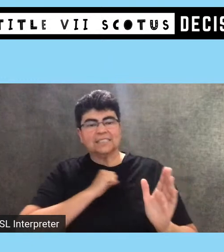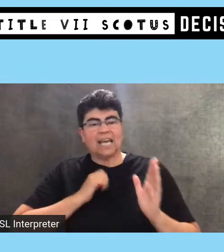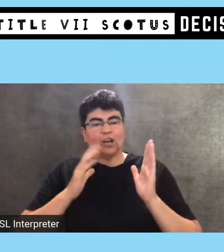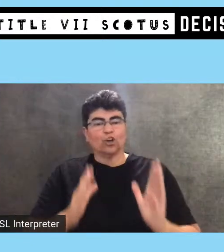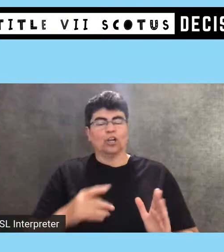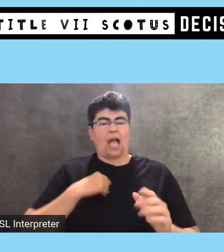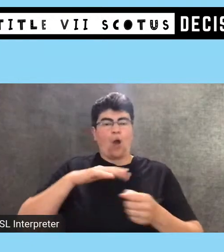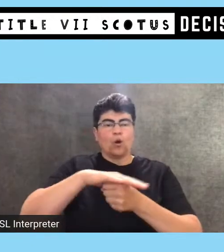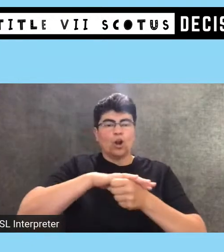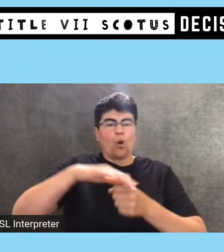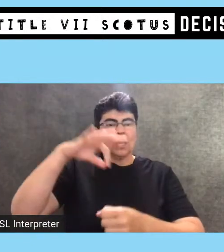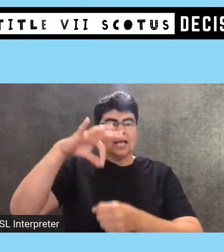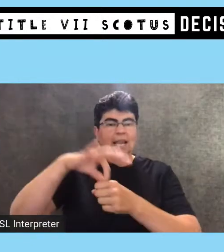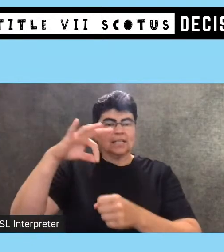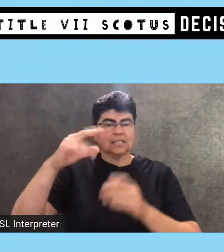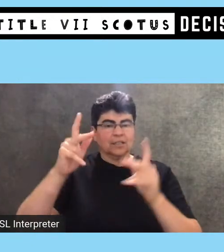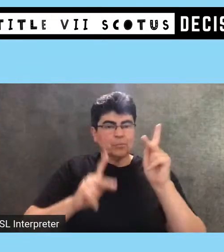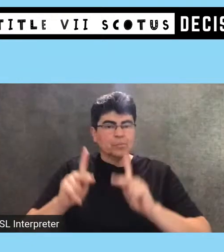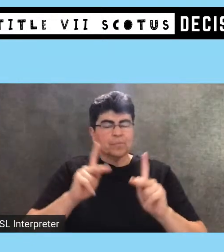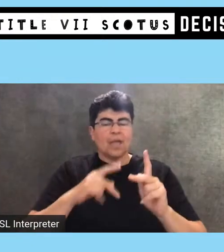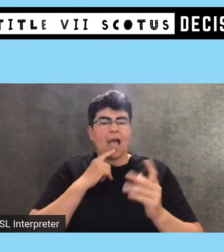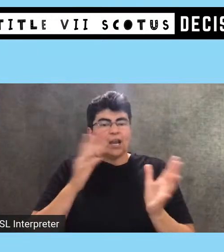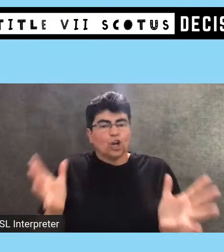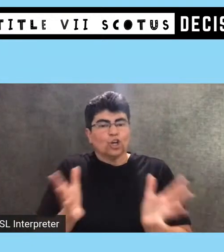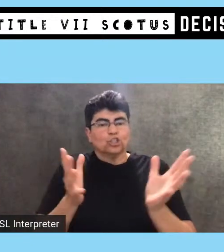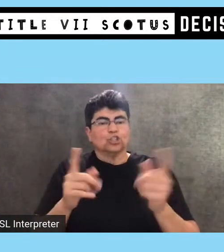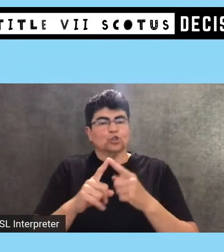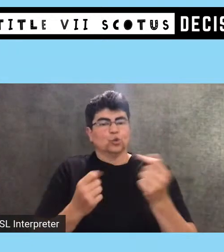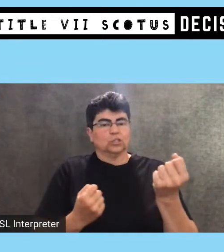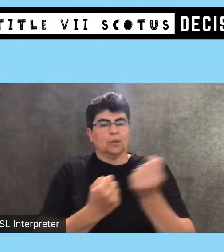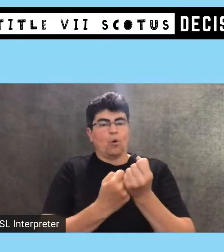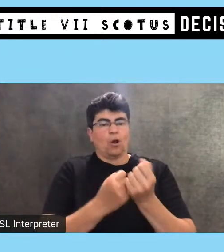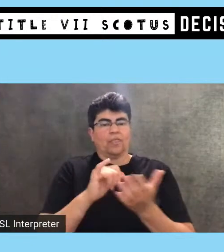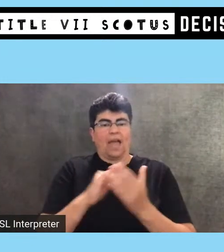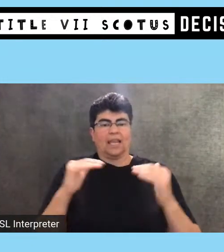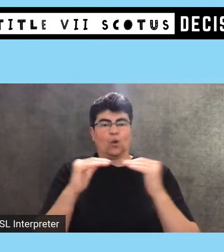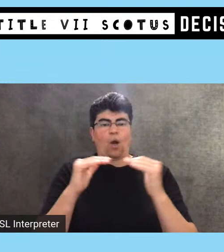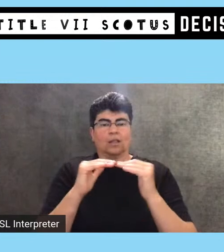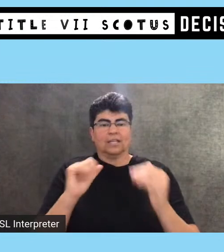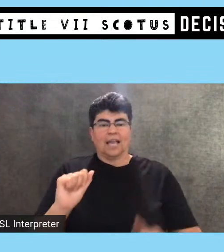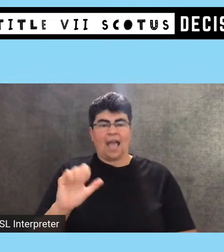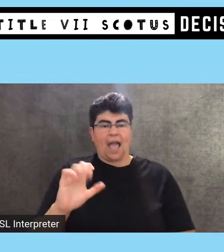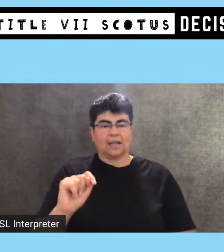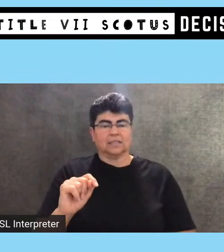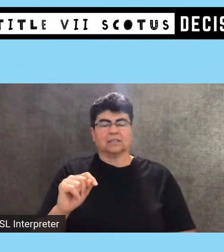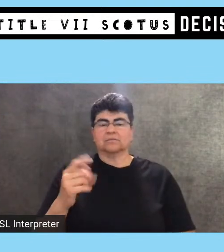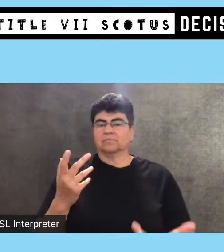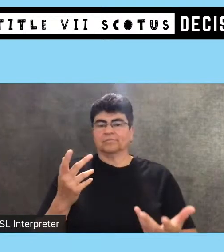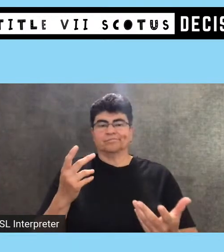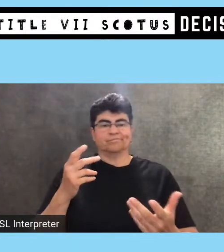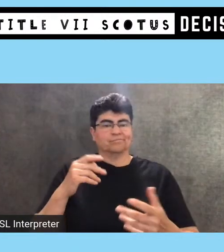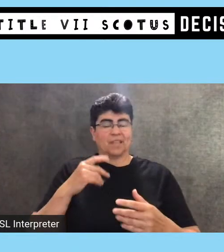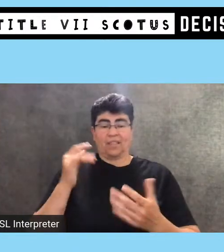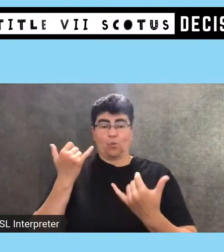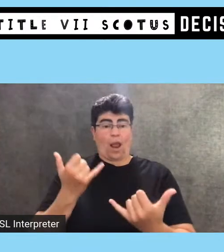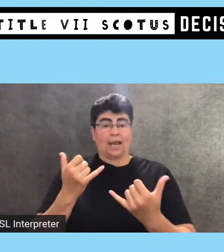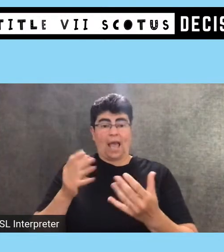local elected officials, and urge them to support the Equality Act. It's sitting on the senator's desk